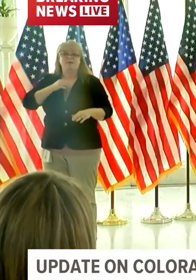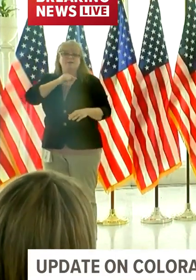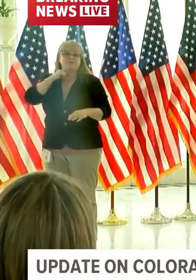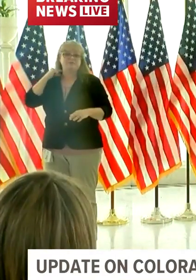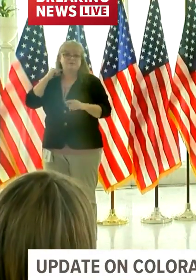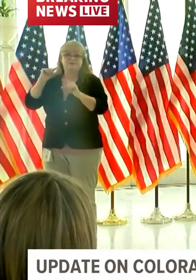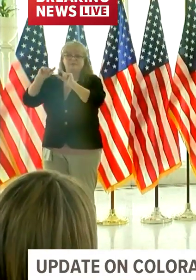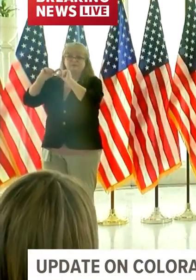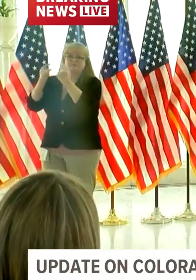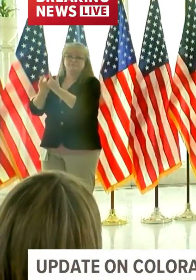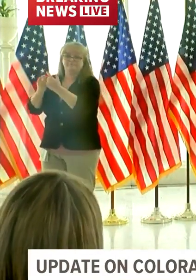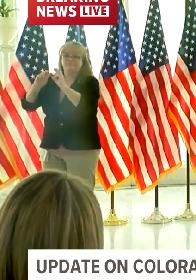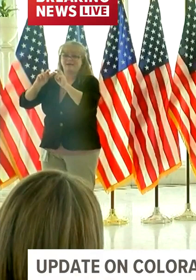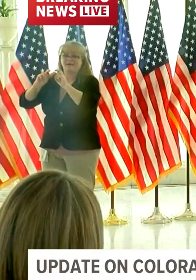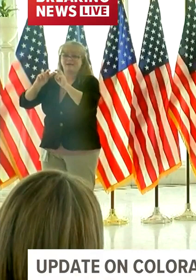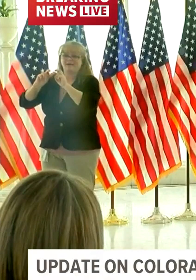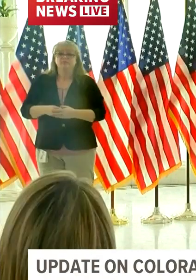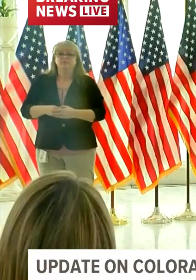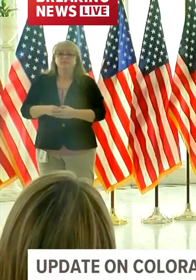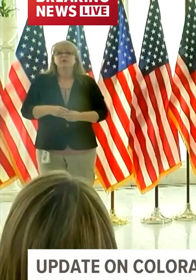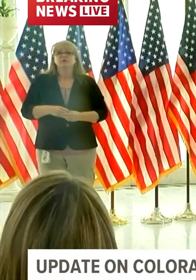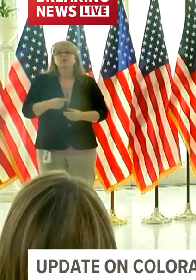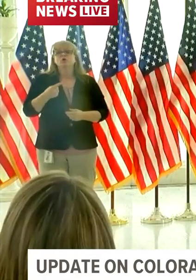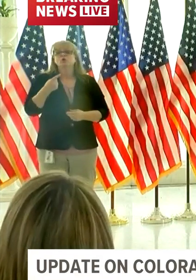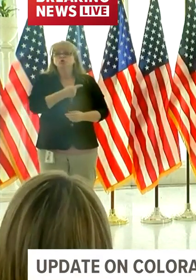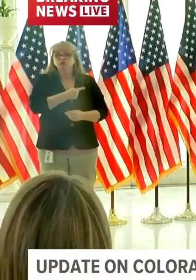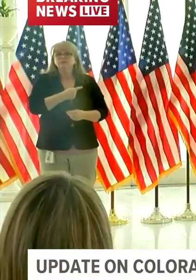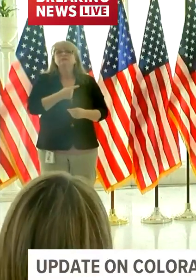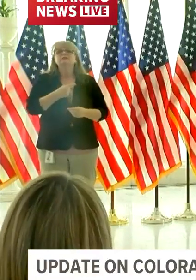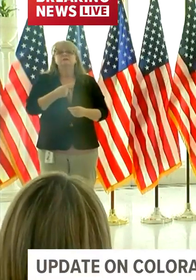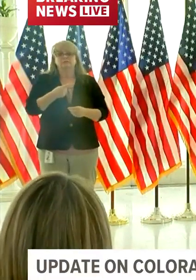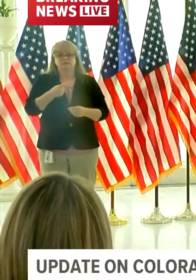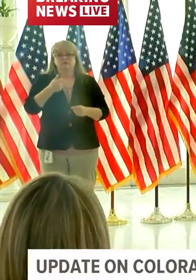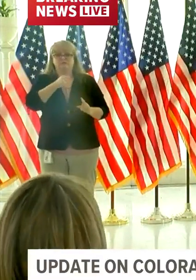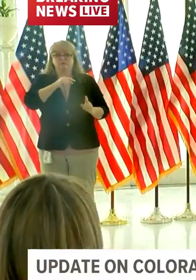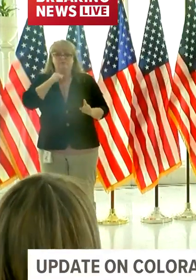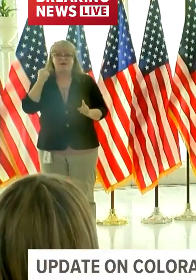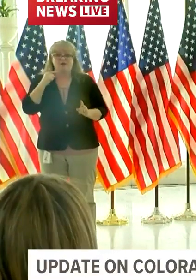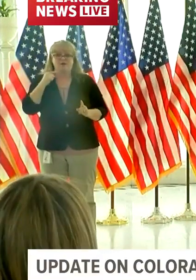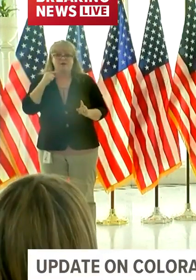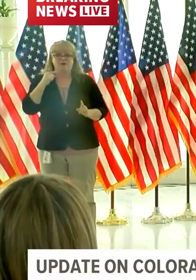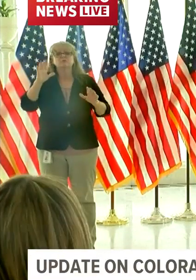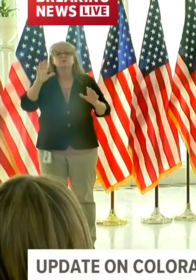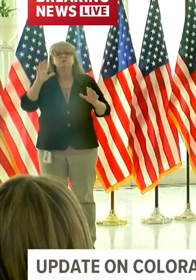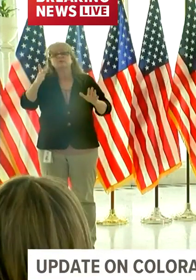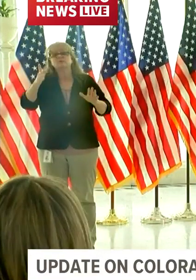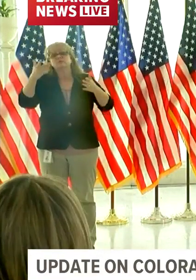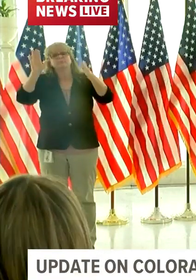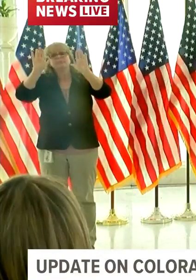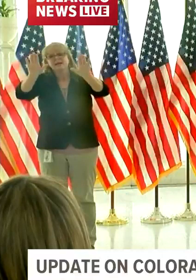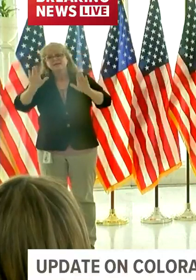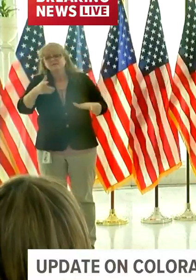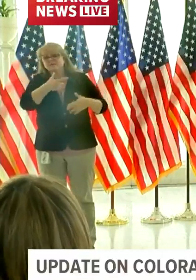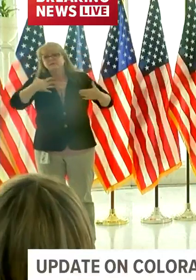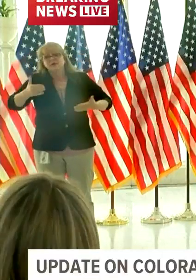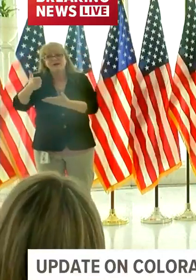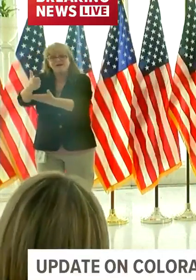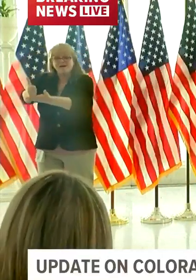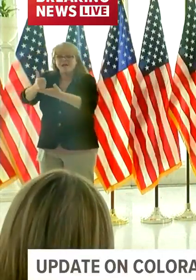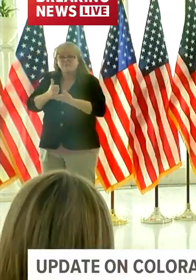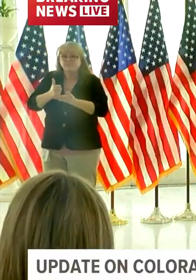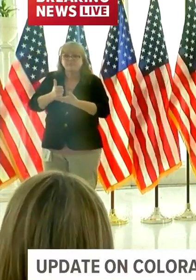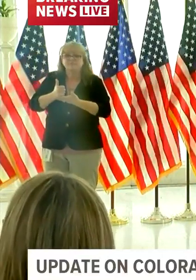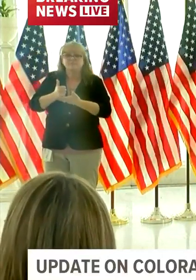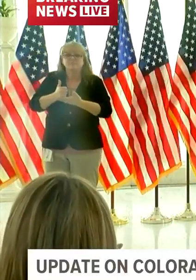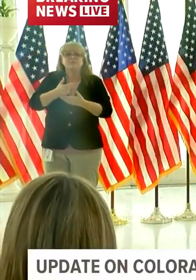pastor and continues to work in different communities of faith. She's been so helpful in assembling weekly calls for me with hundreds of